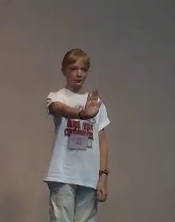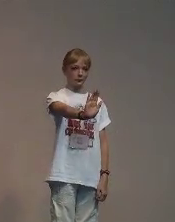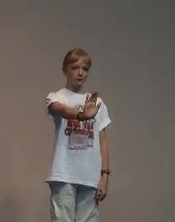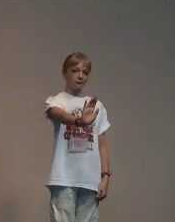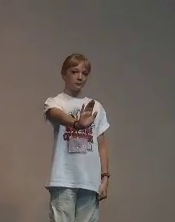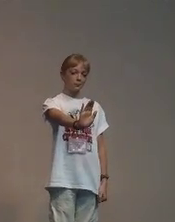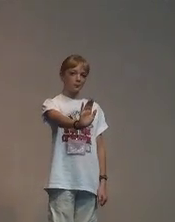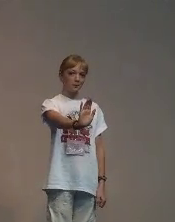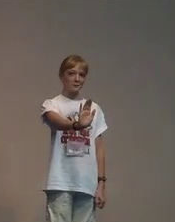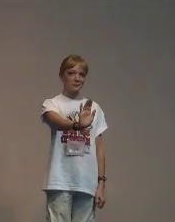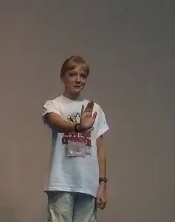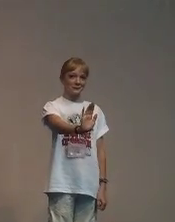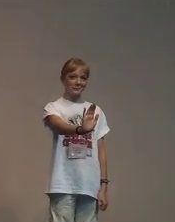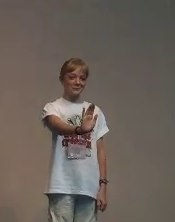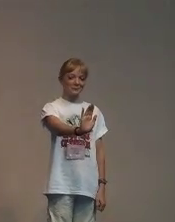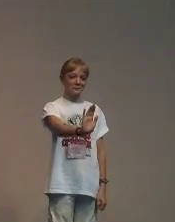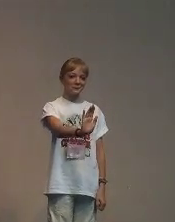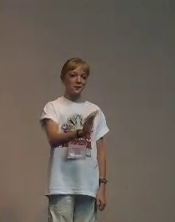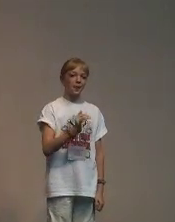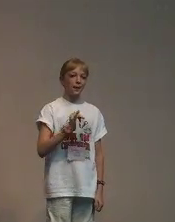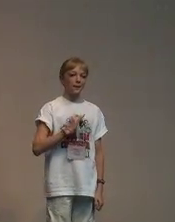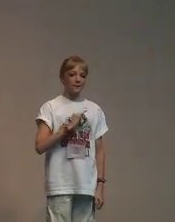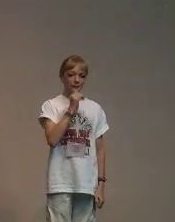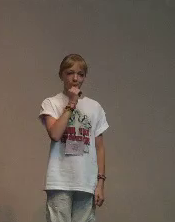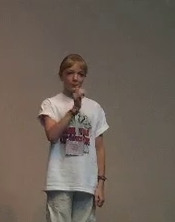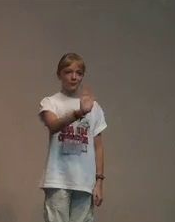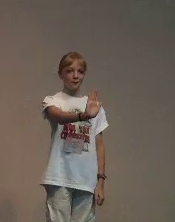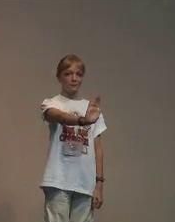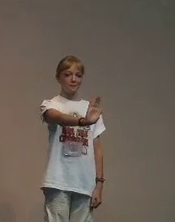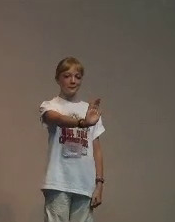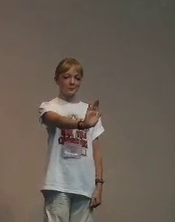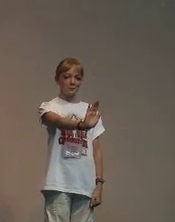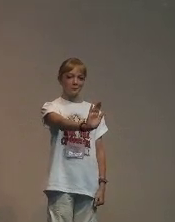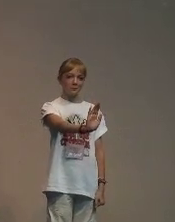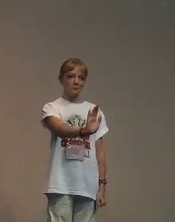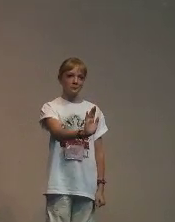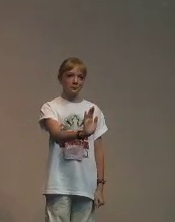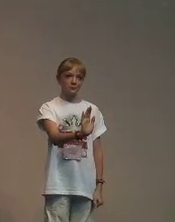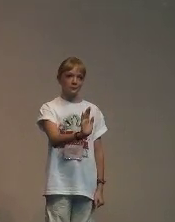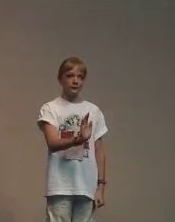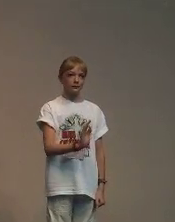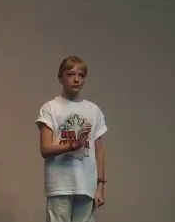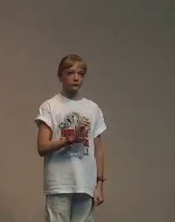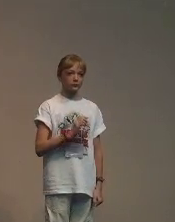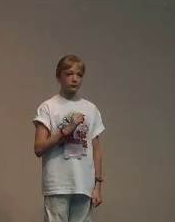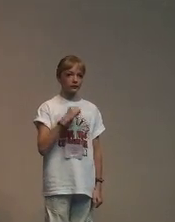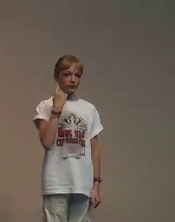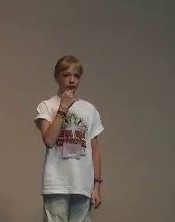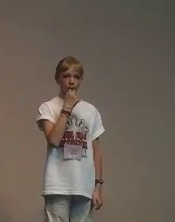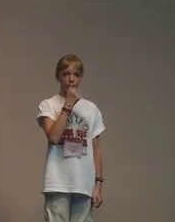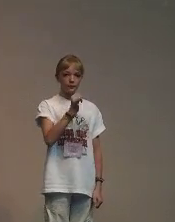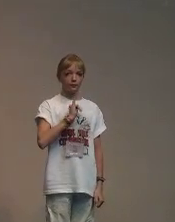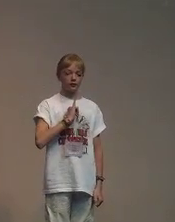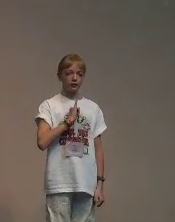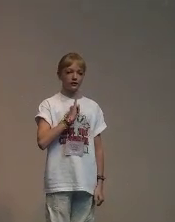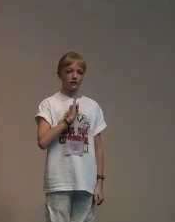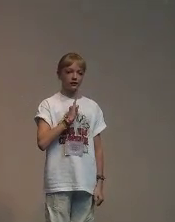arms, and your wings Oh God,